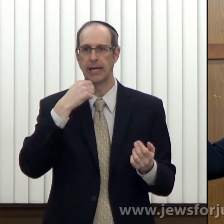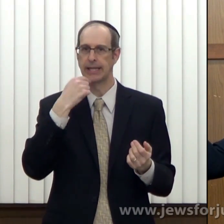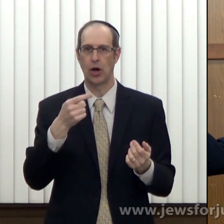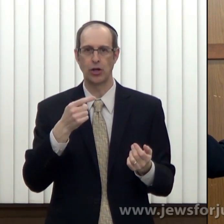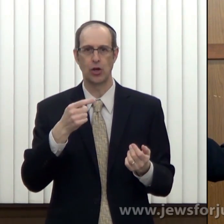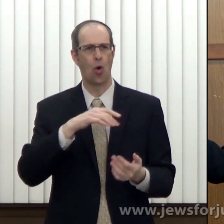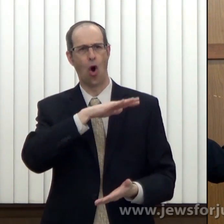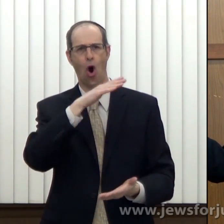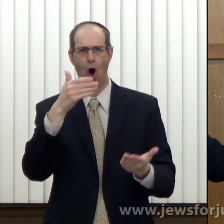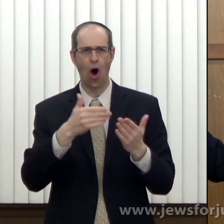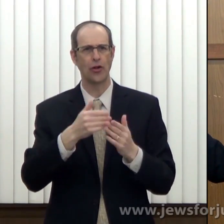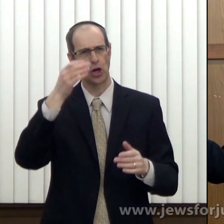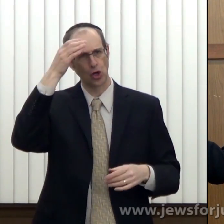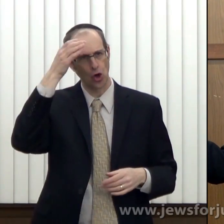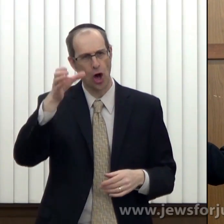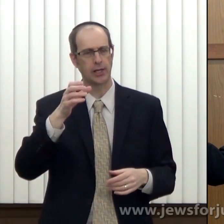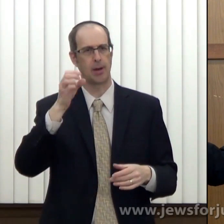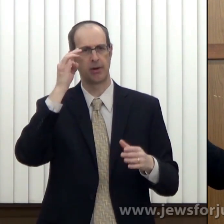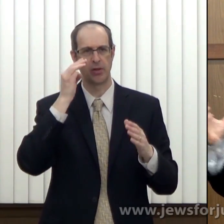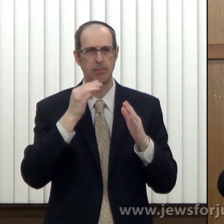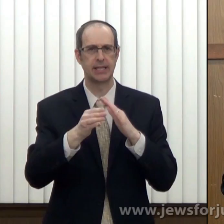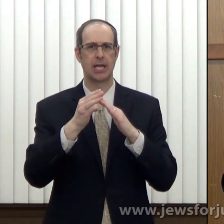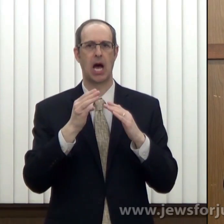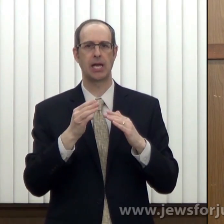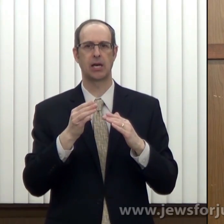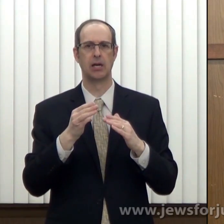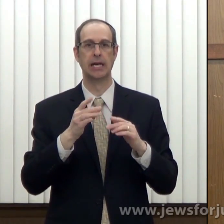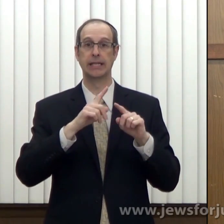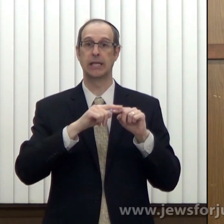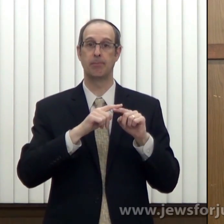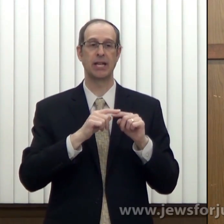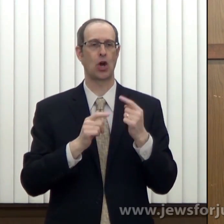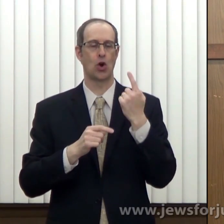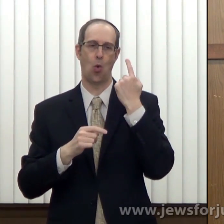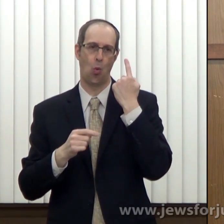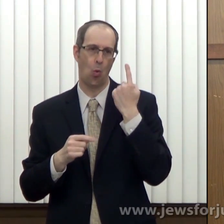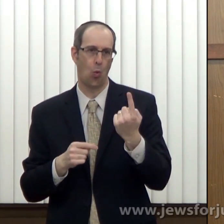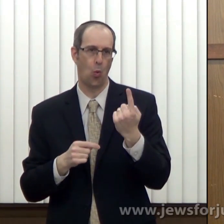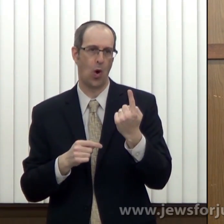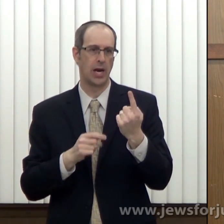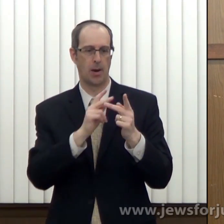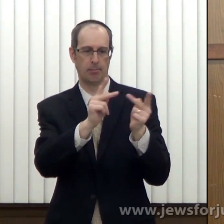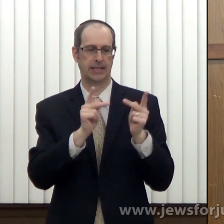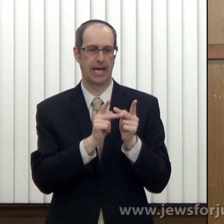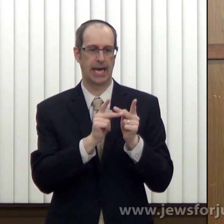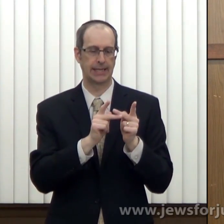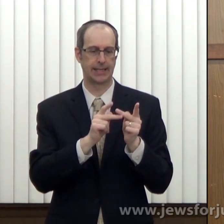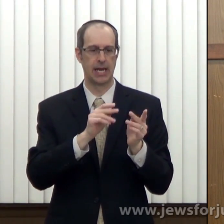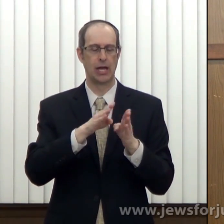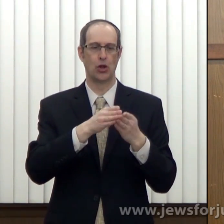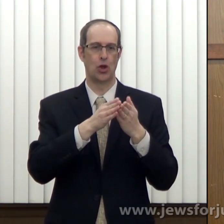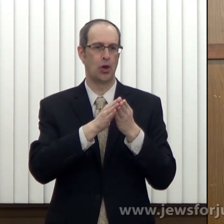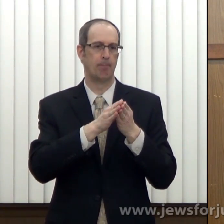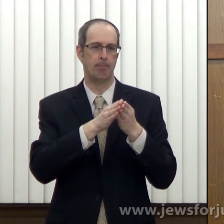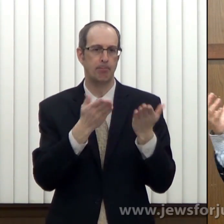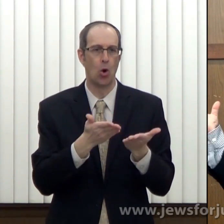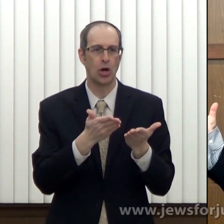whole concept I have of the Messiah is based upon one passage in the book of